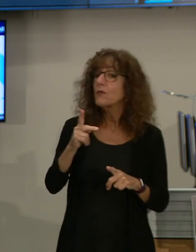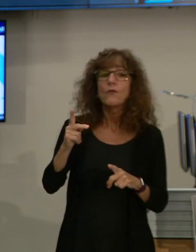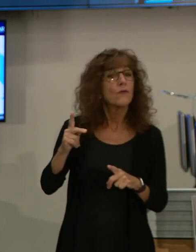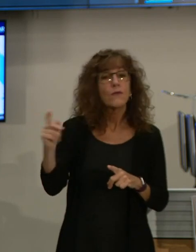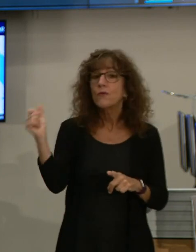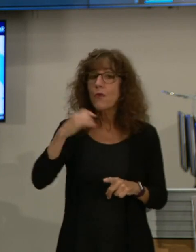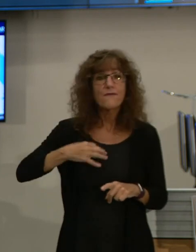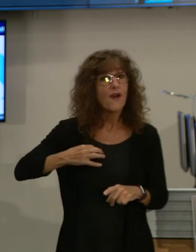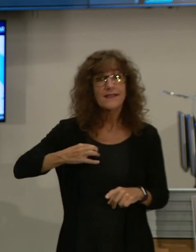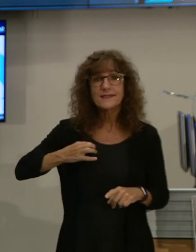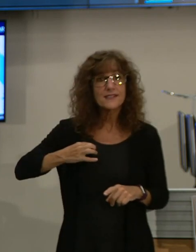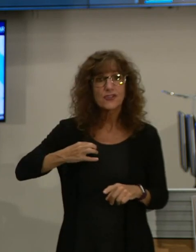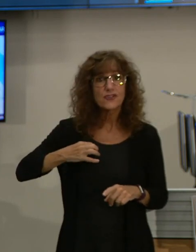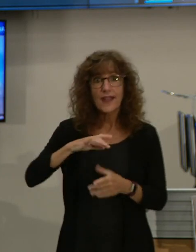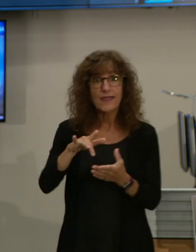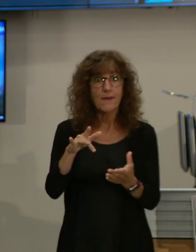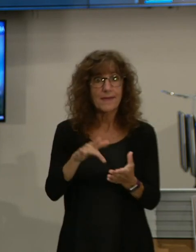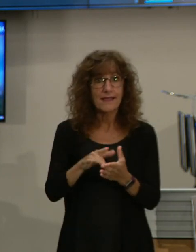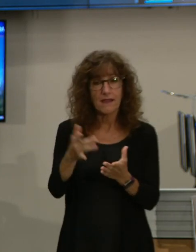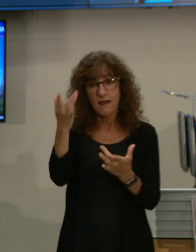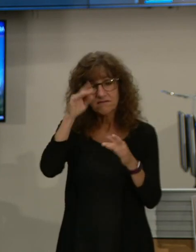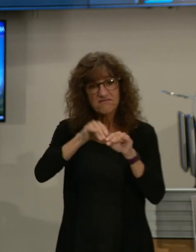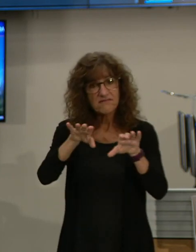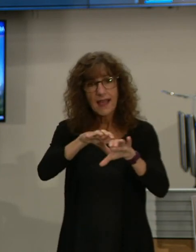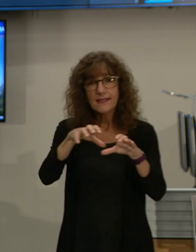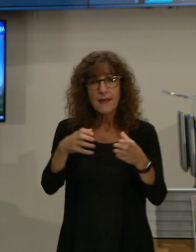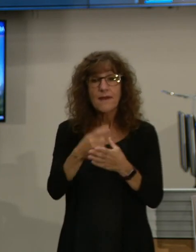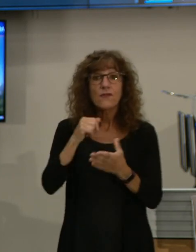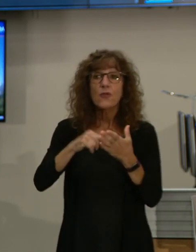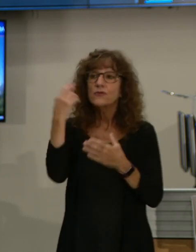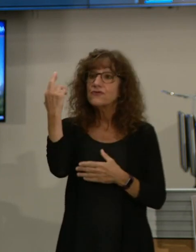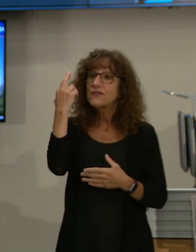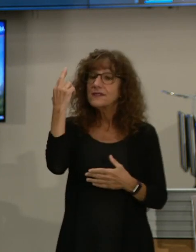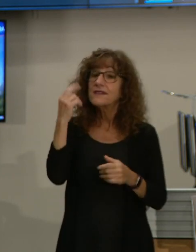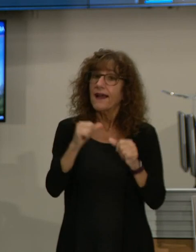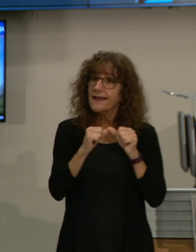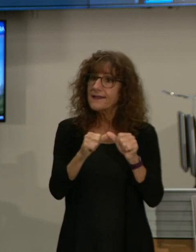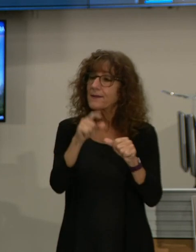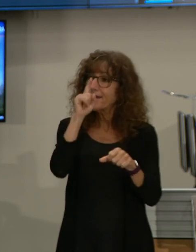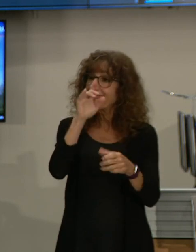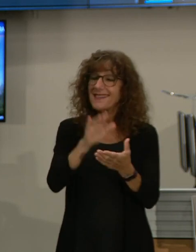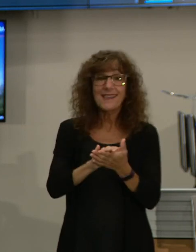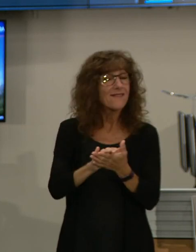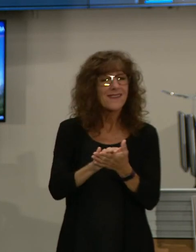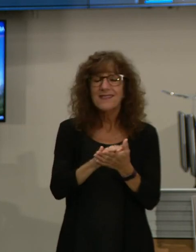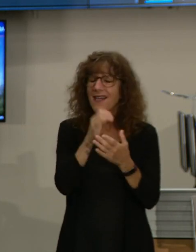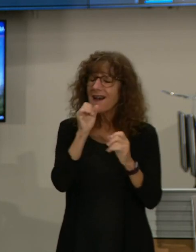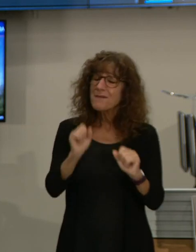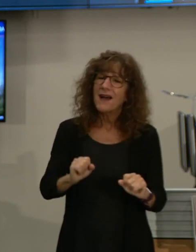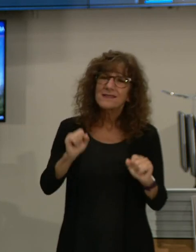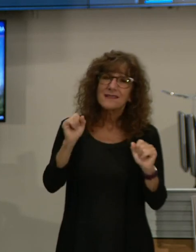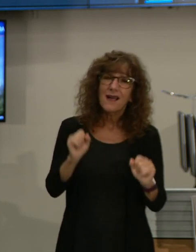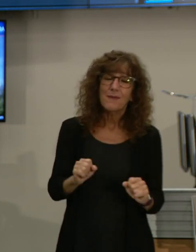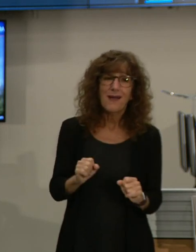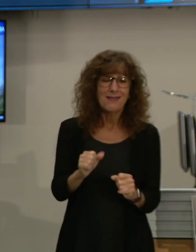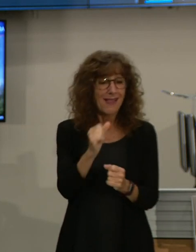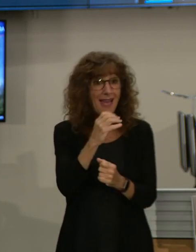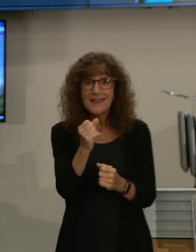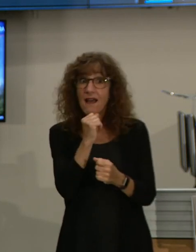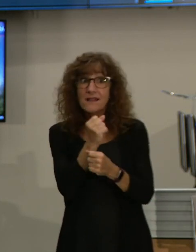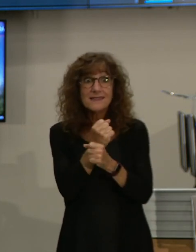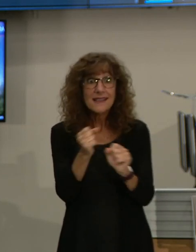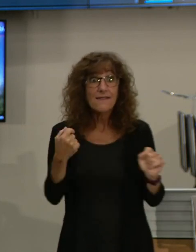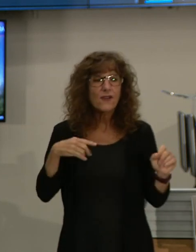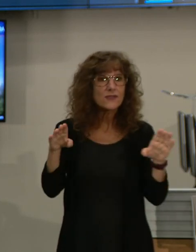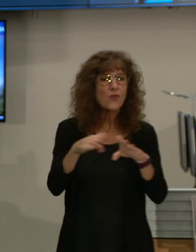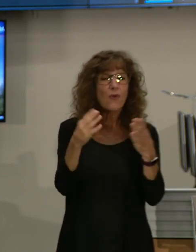to volunteer in the middle of a pandemic. And for these reasons, I continue to believe that it is not feasible, nor is it safe for us